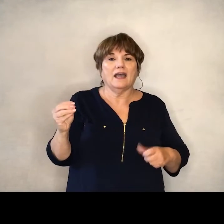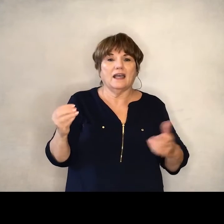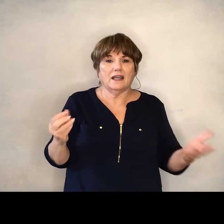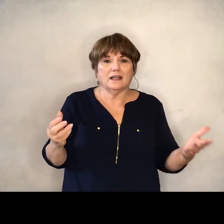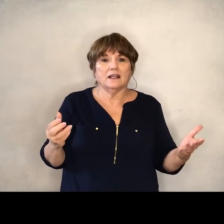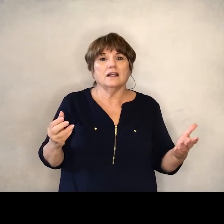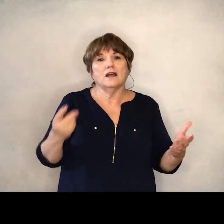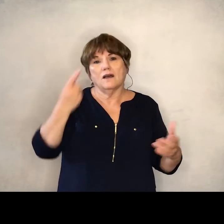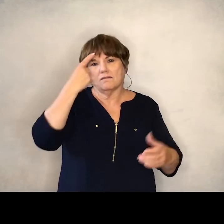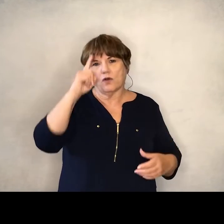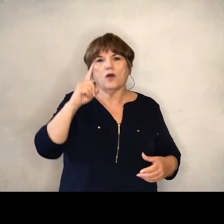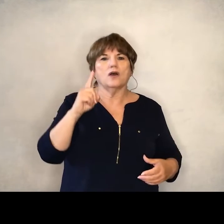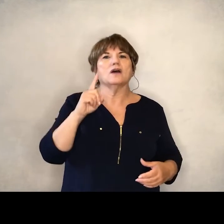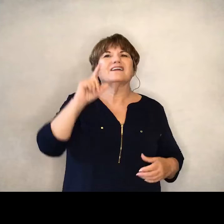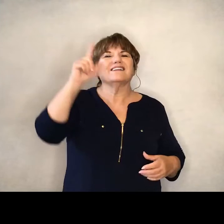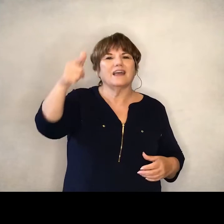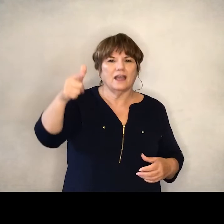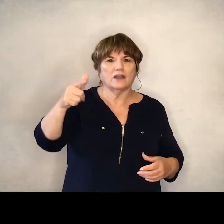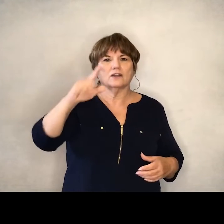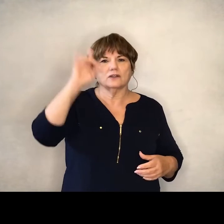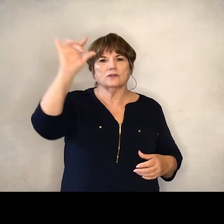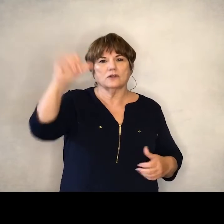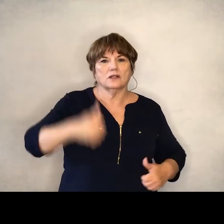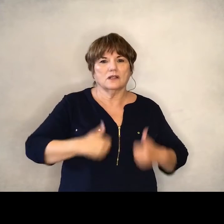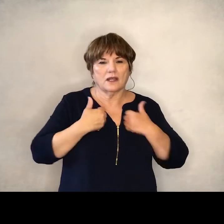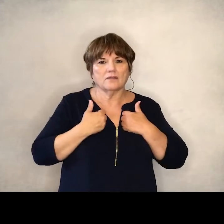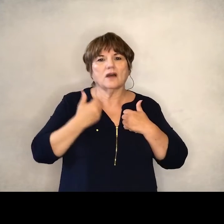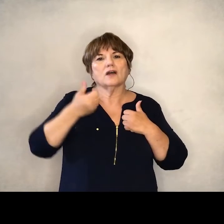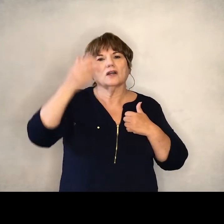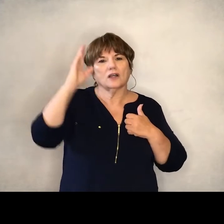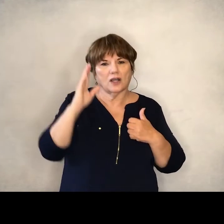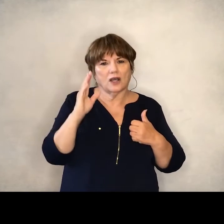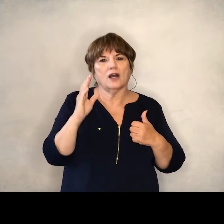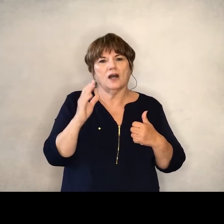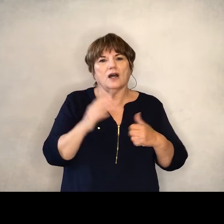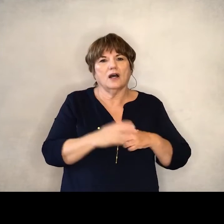glory. God redeems the things that befall us.